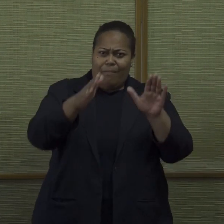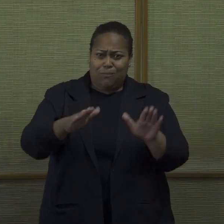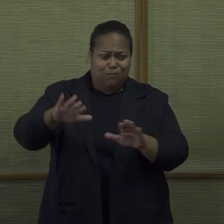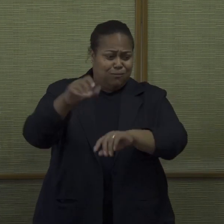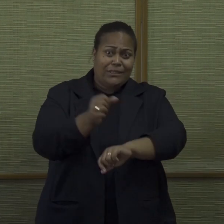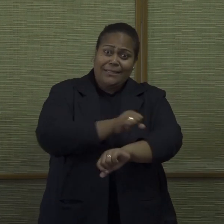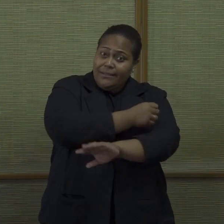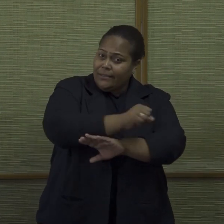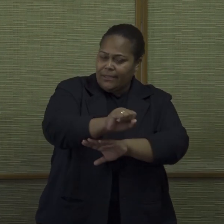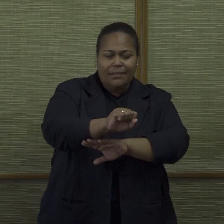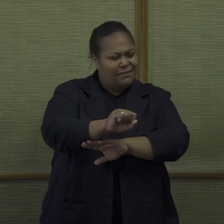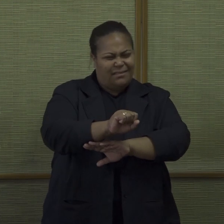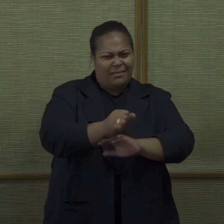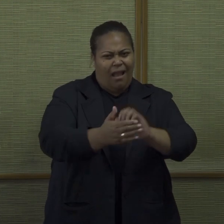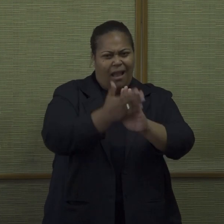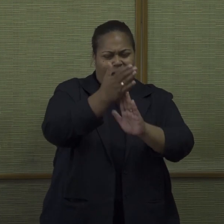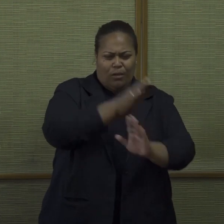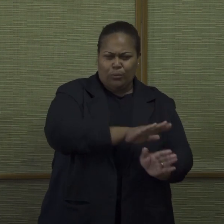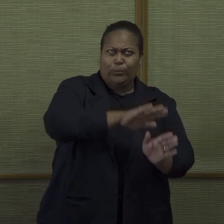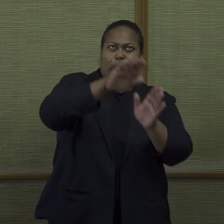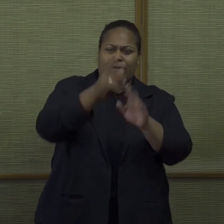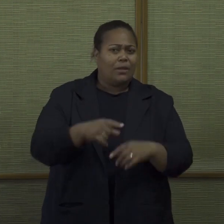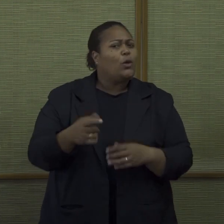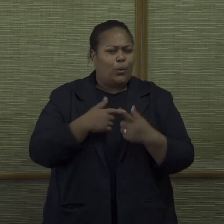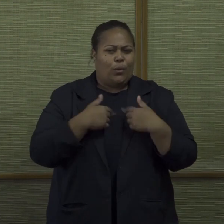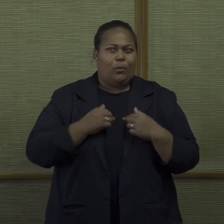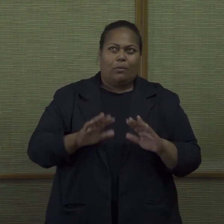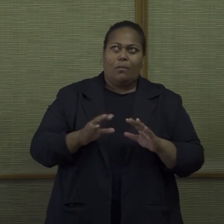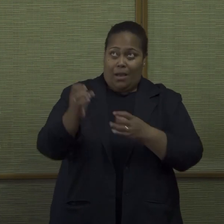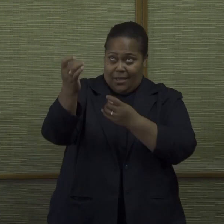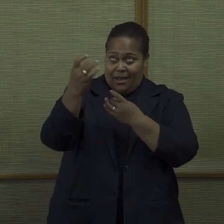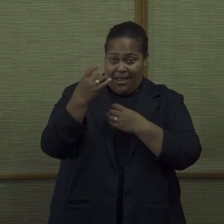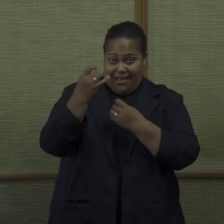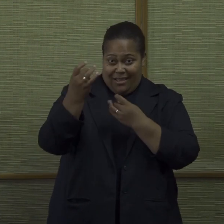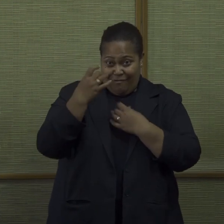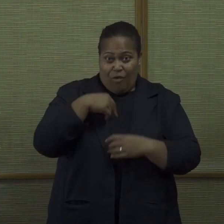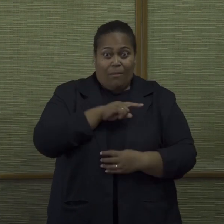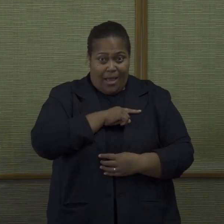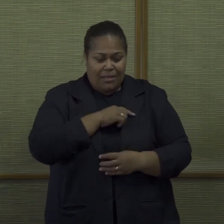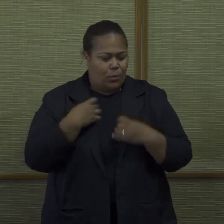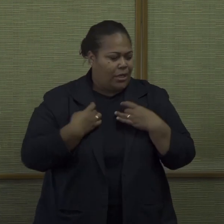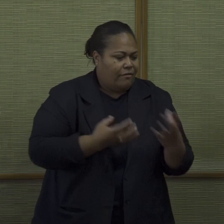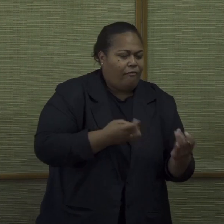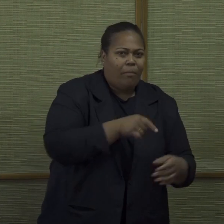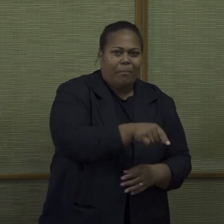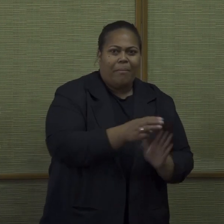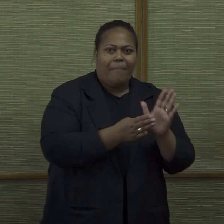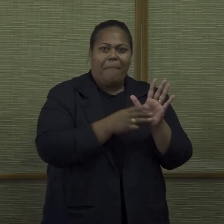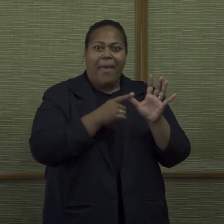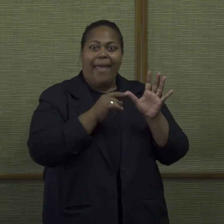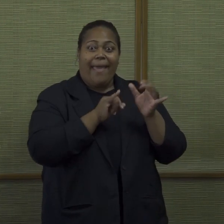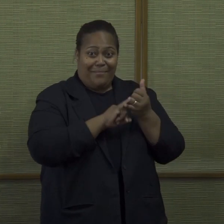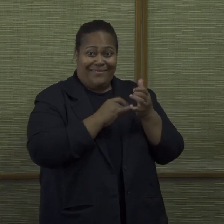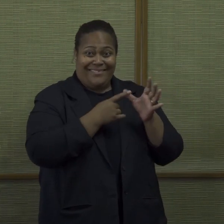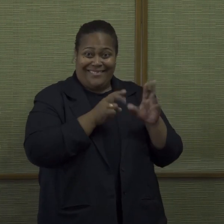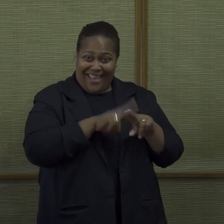high. And we leave it to, these are the advices that we provide MSF, and because it's there within their jurisdiction, they will